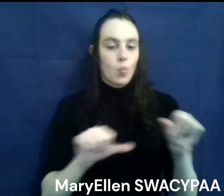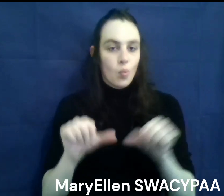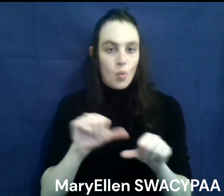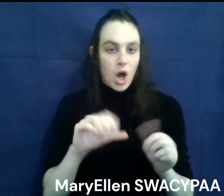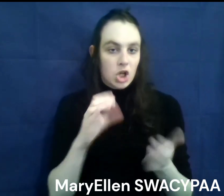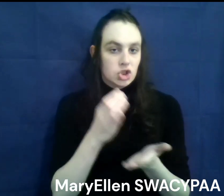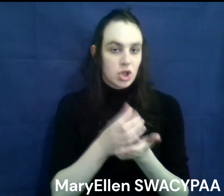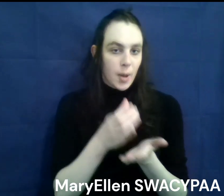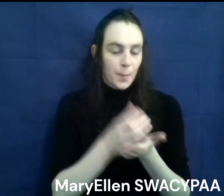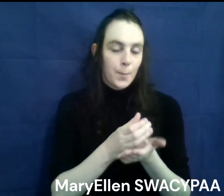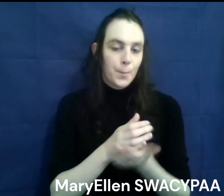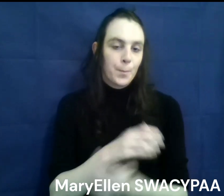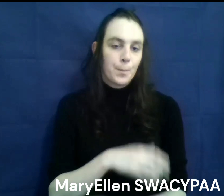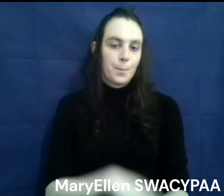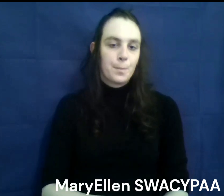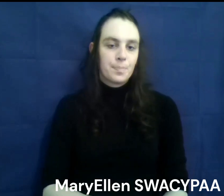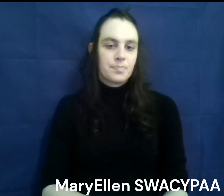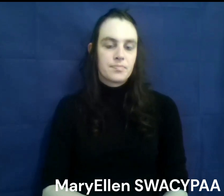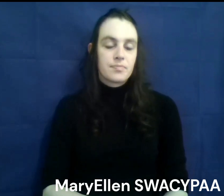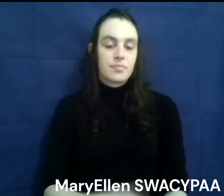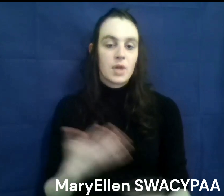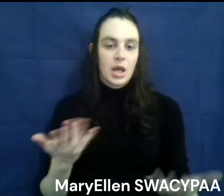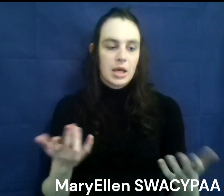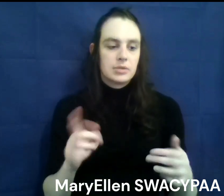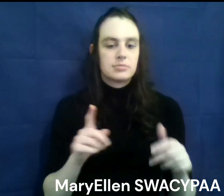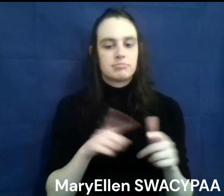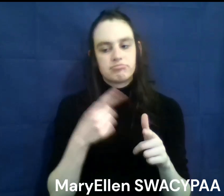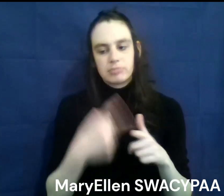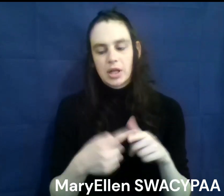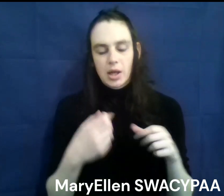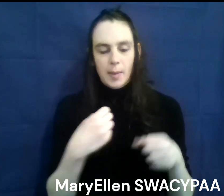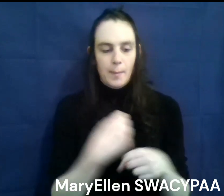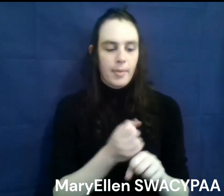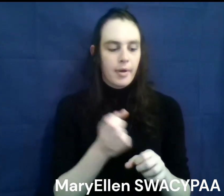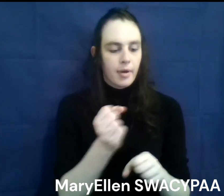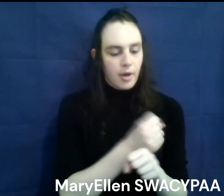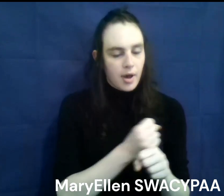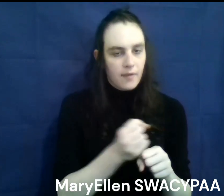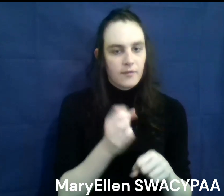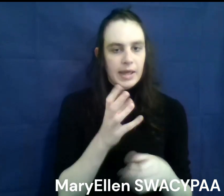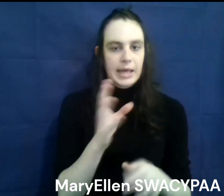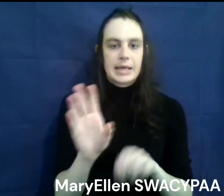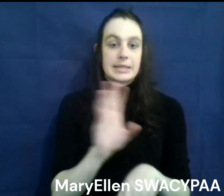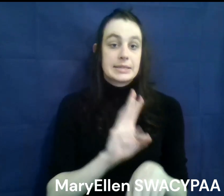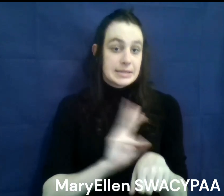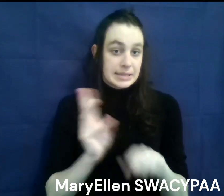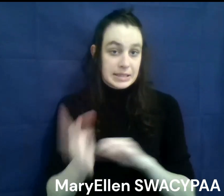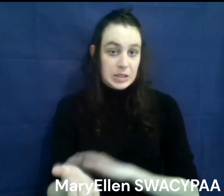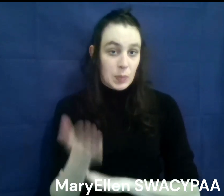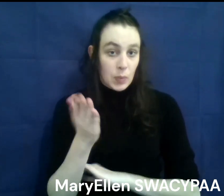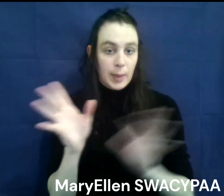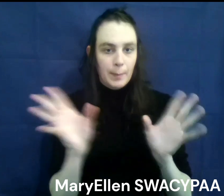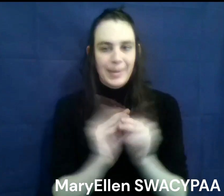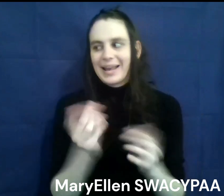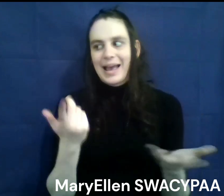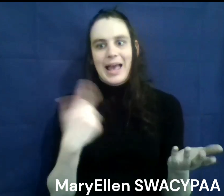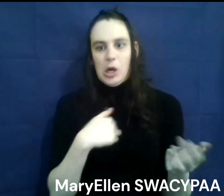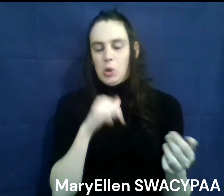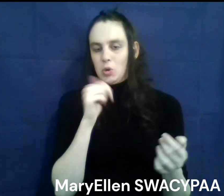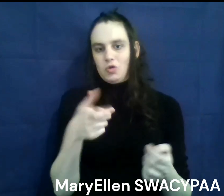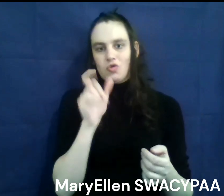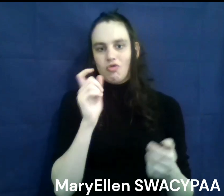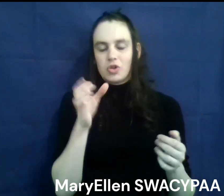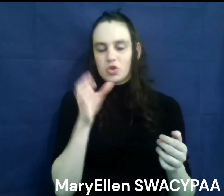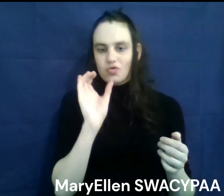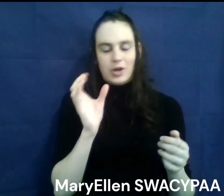And next thing I know, I'm making coffee at a 6 a.m. meeting for people. I don't even drink coffee.